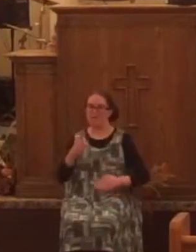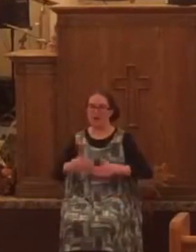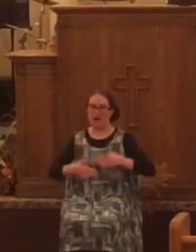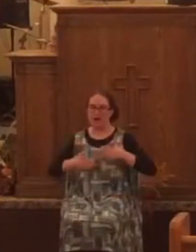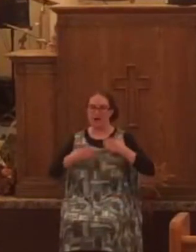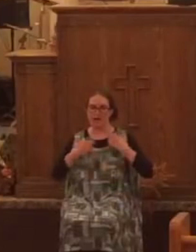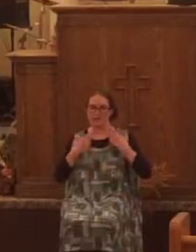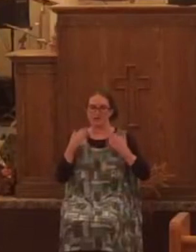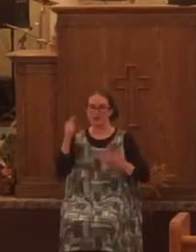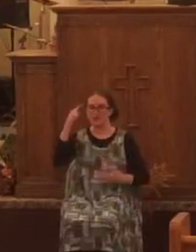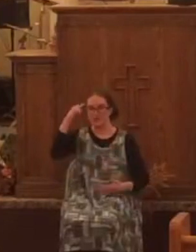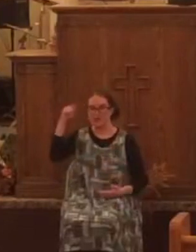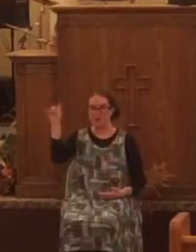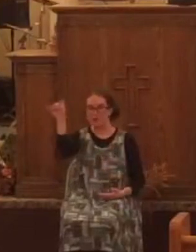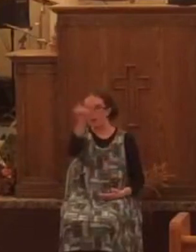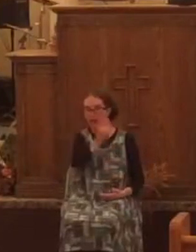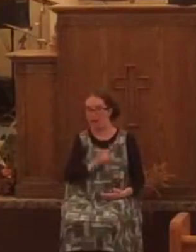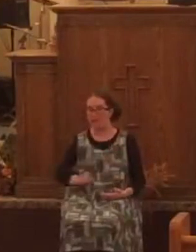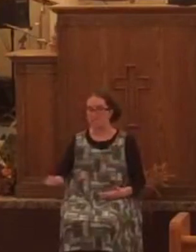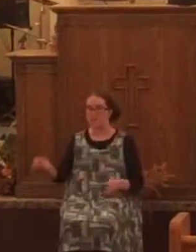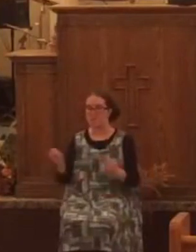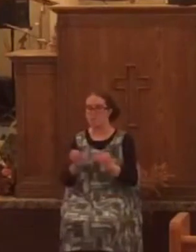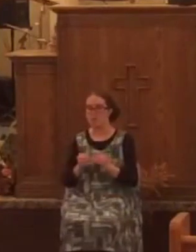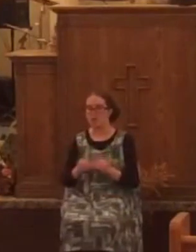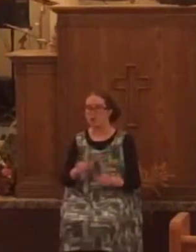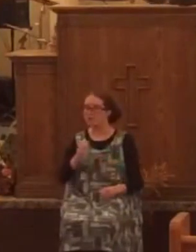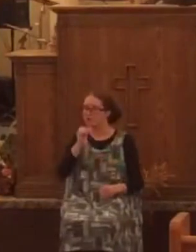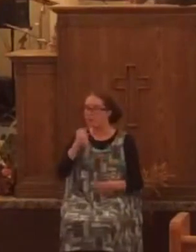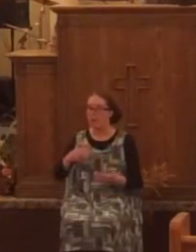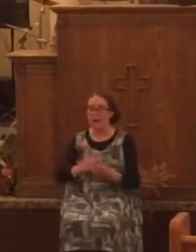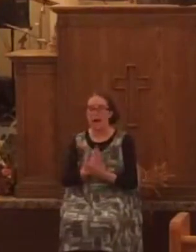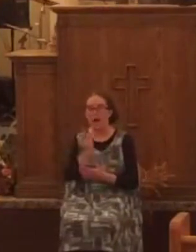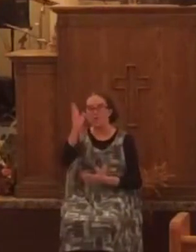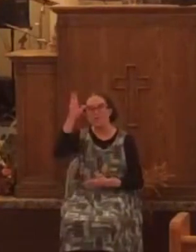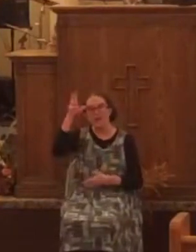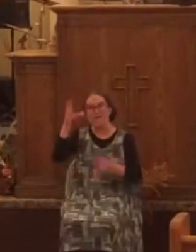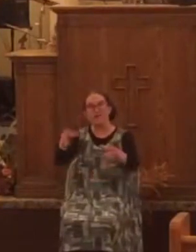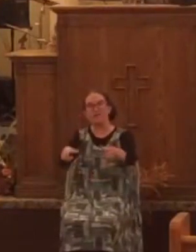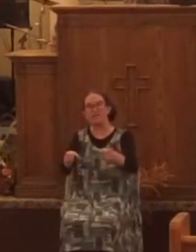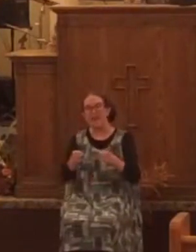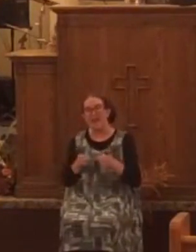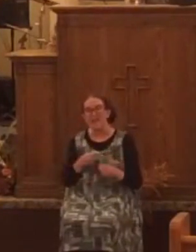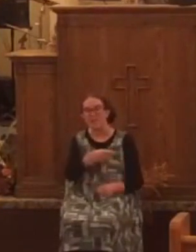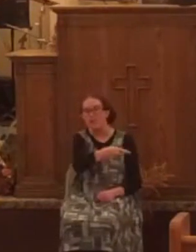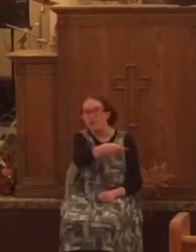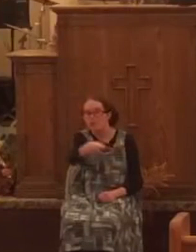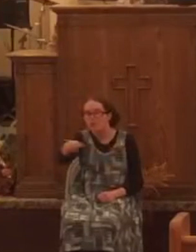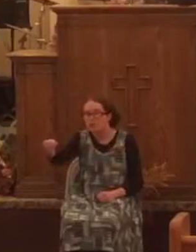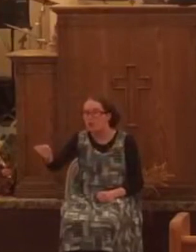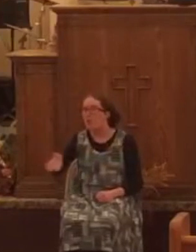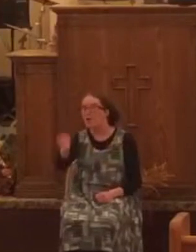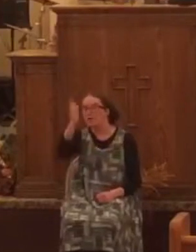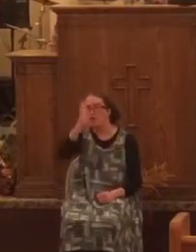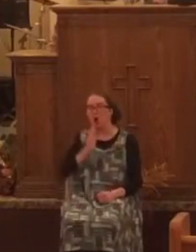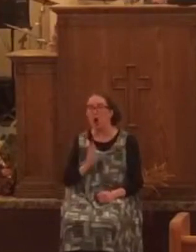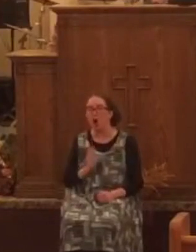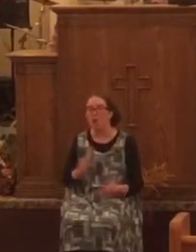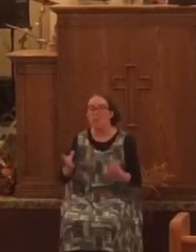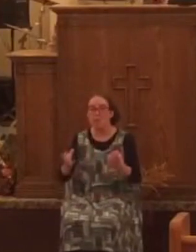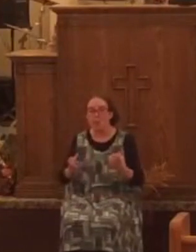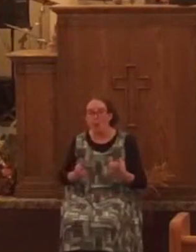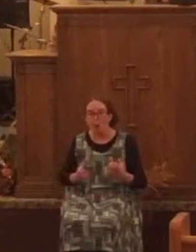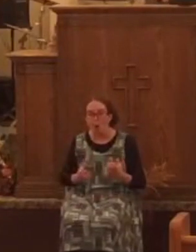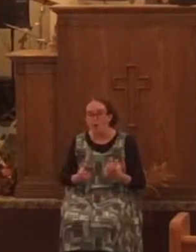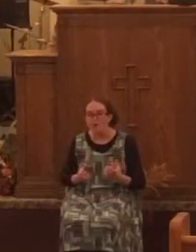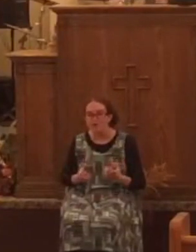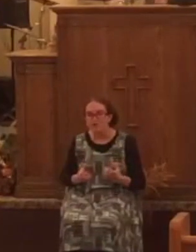pleasures forevermore? Don't let the devil steal from you what God intends